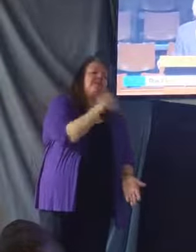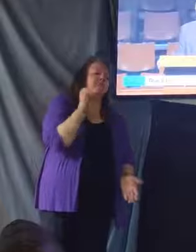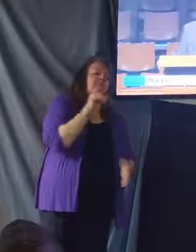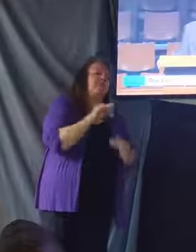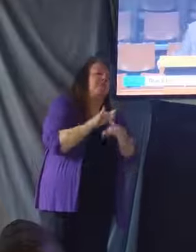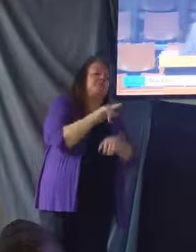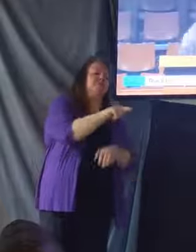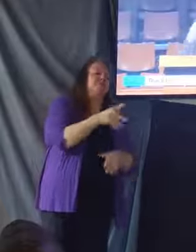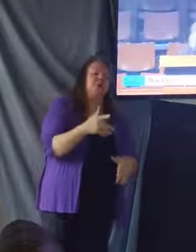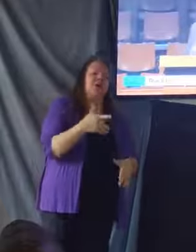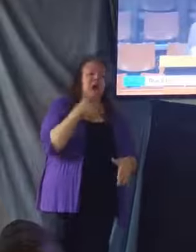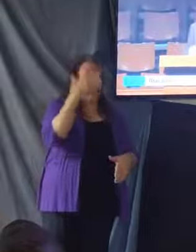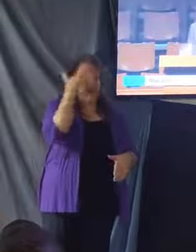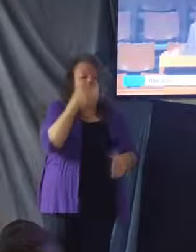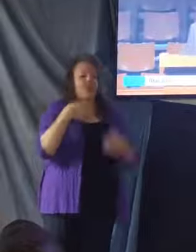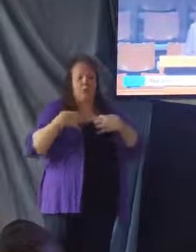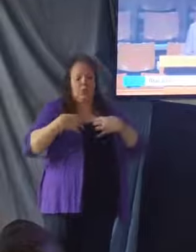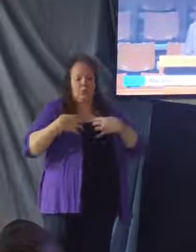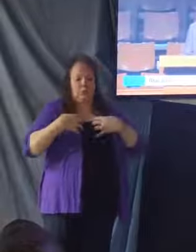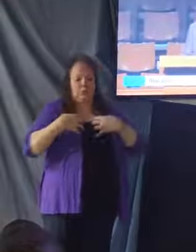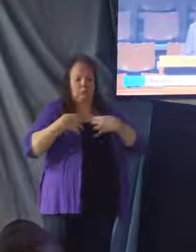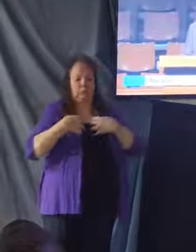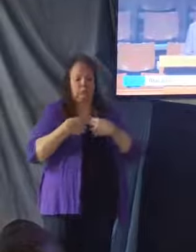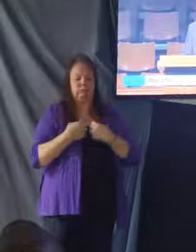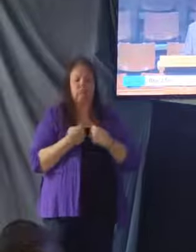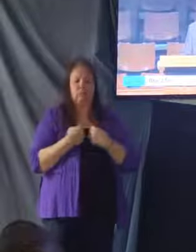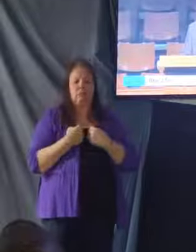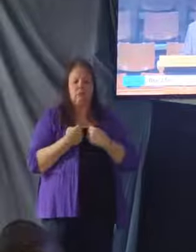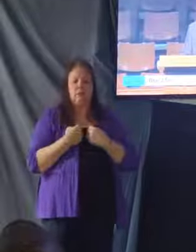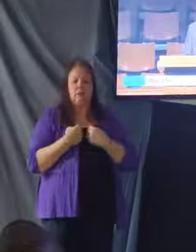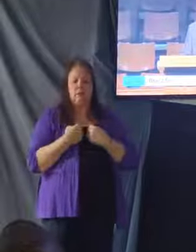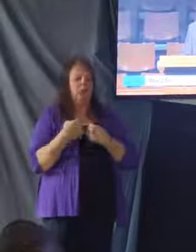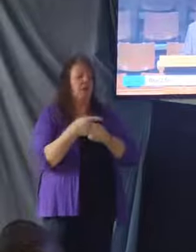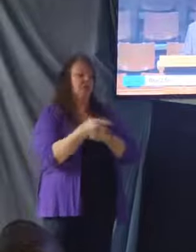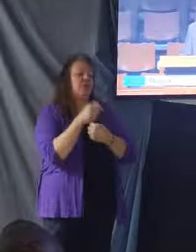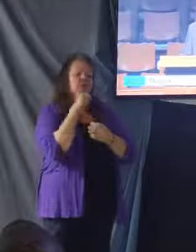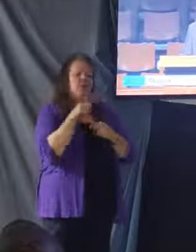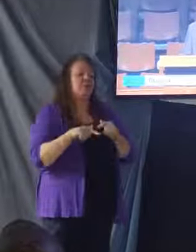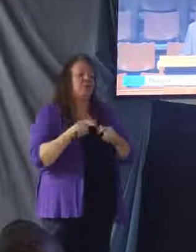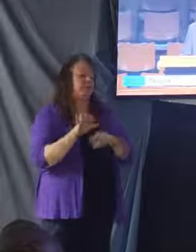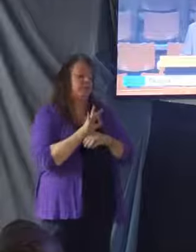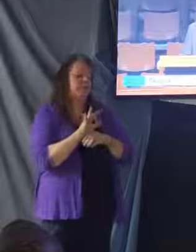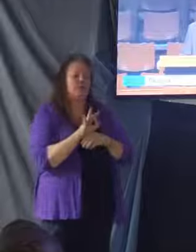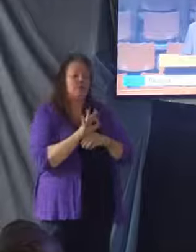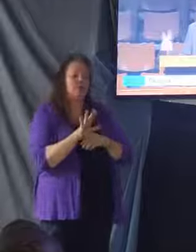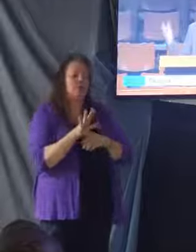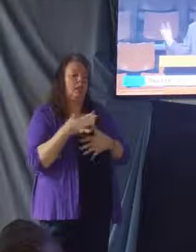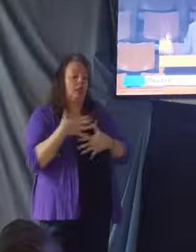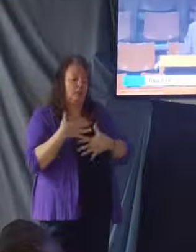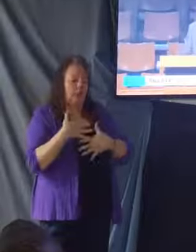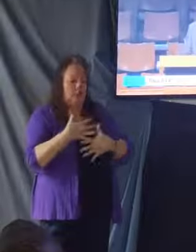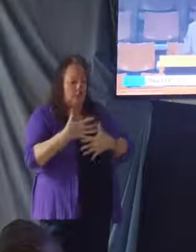you, and I know your lungs are collapsing, I know you're not able to function on your own for,